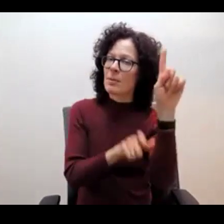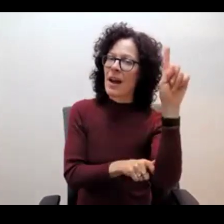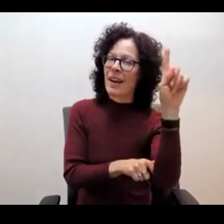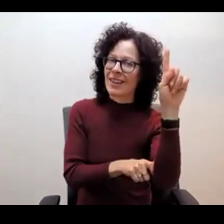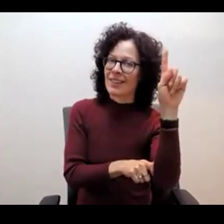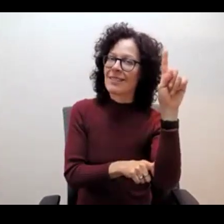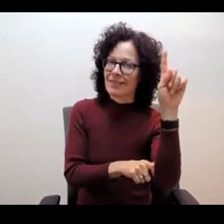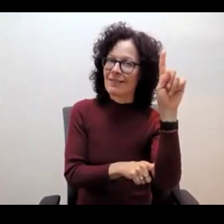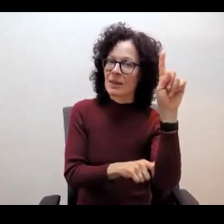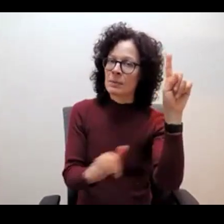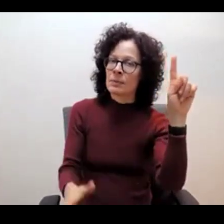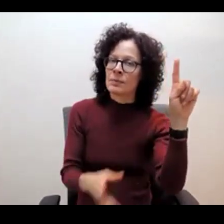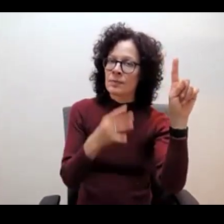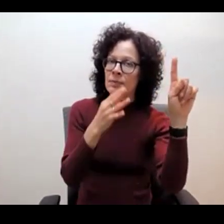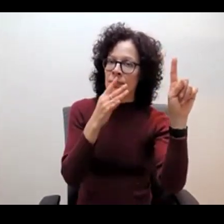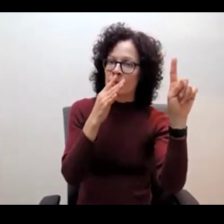Breathing in